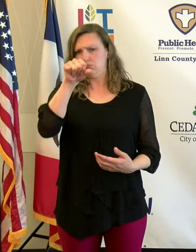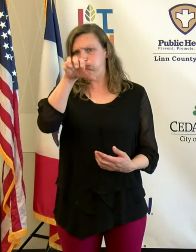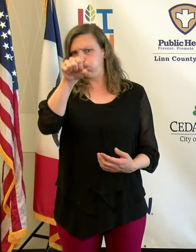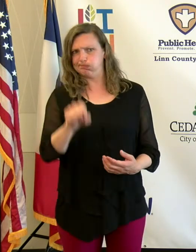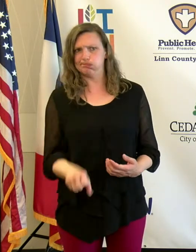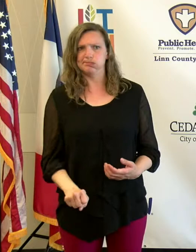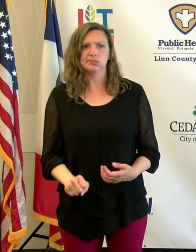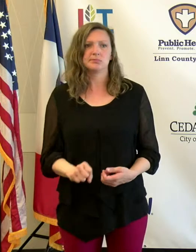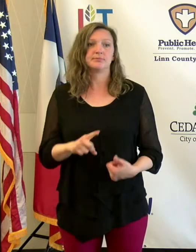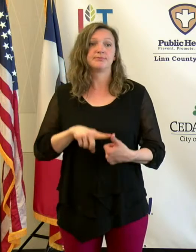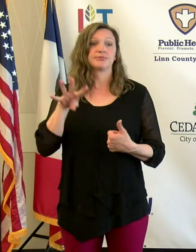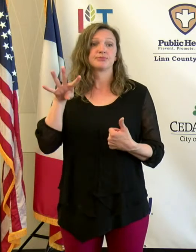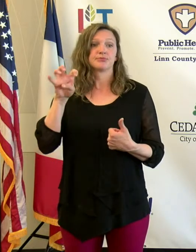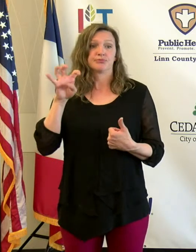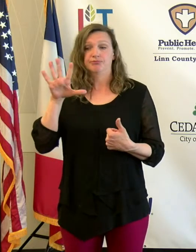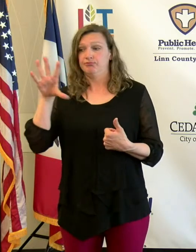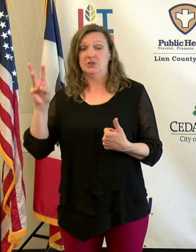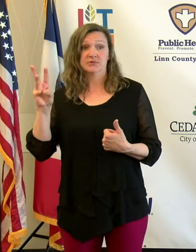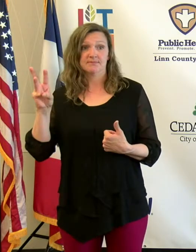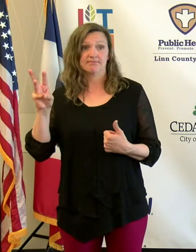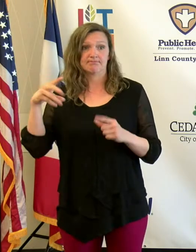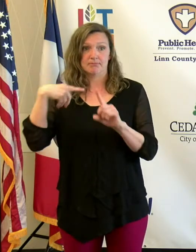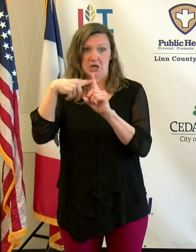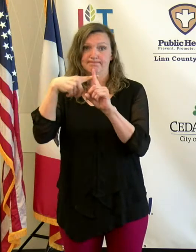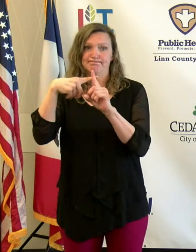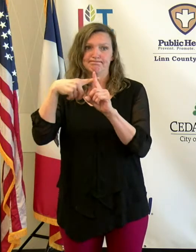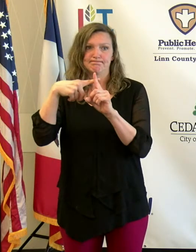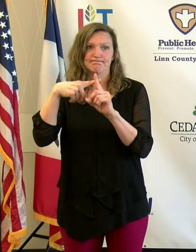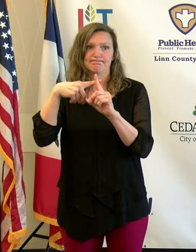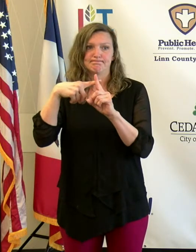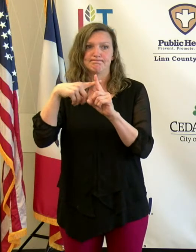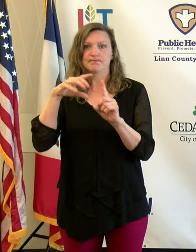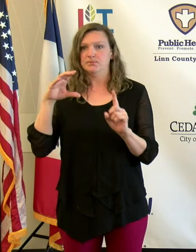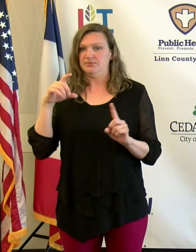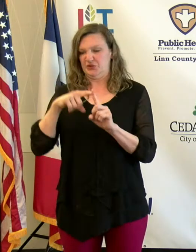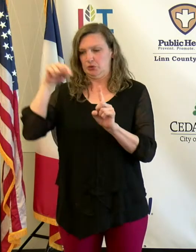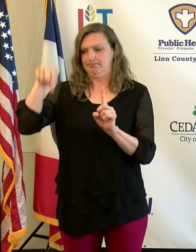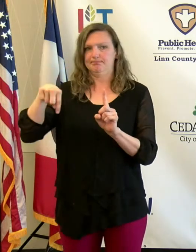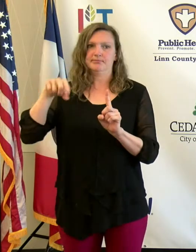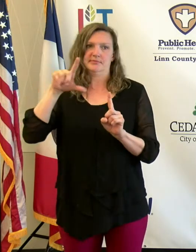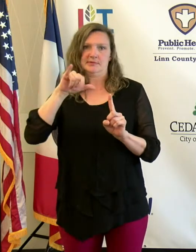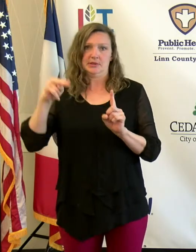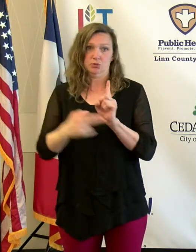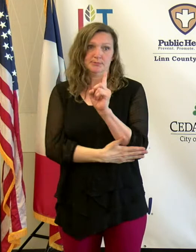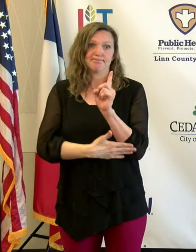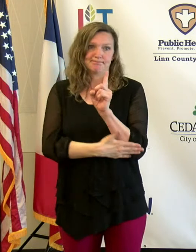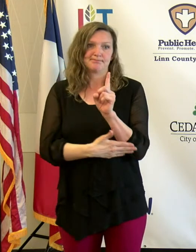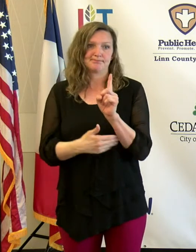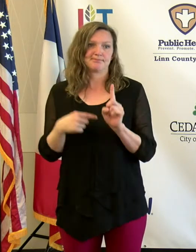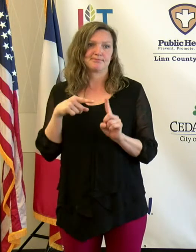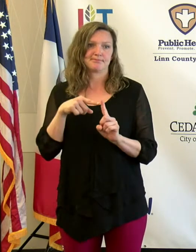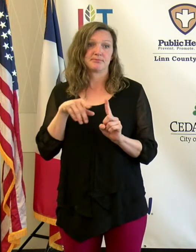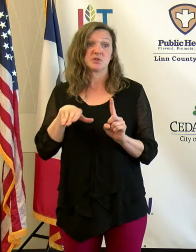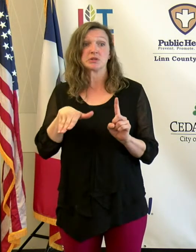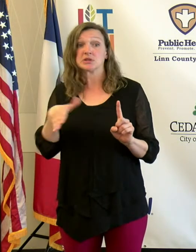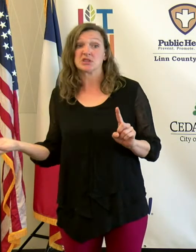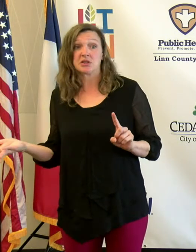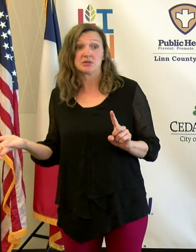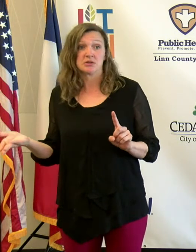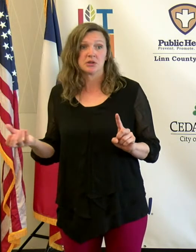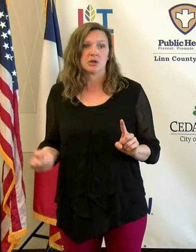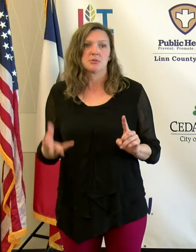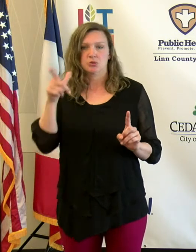456 cases of COVID-19 in Linn County. There have been 29 deaths,